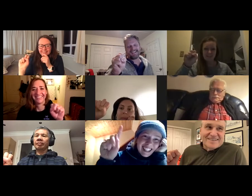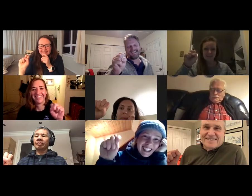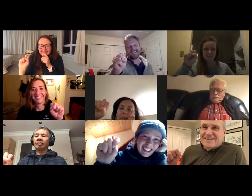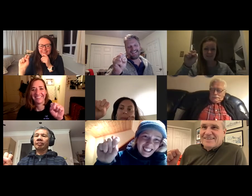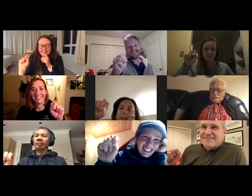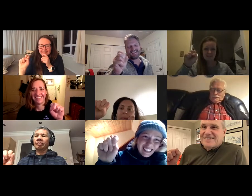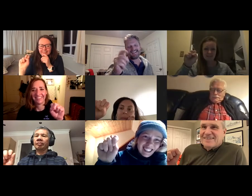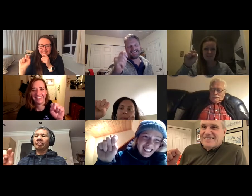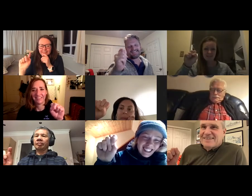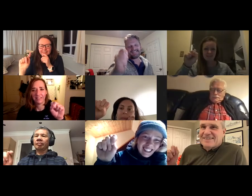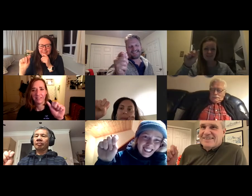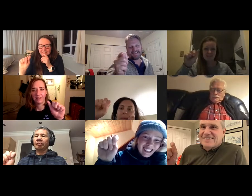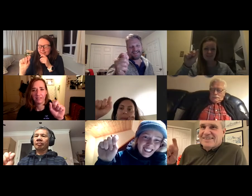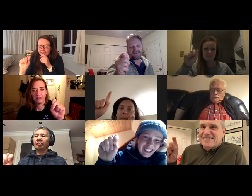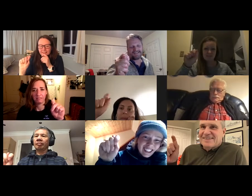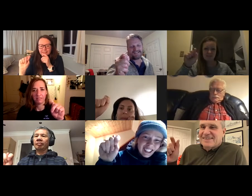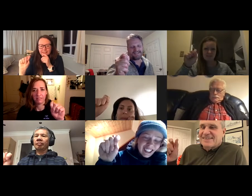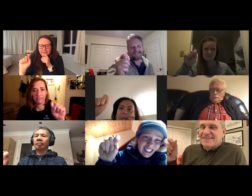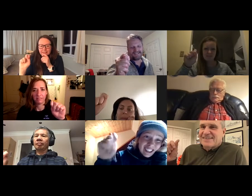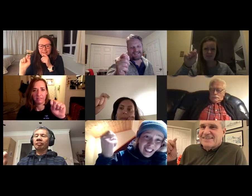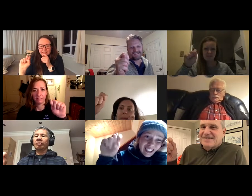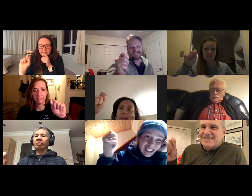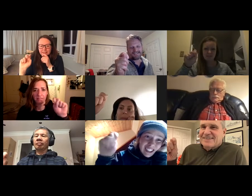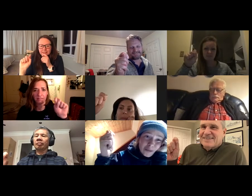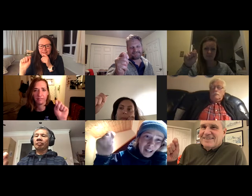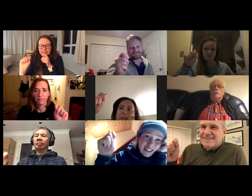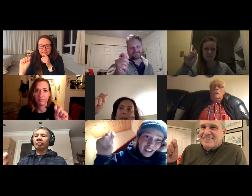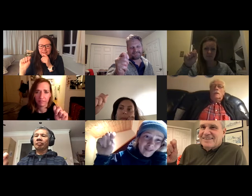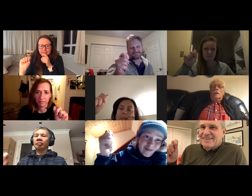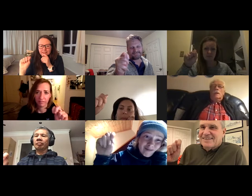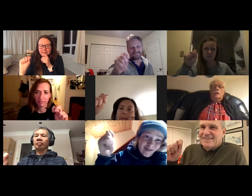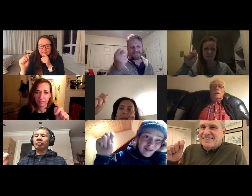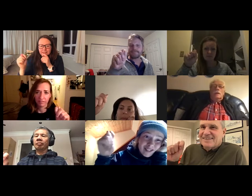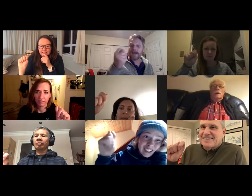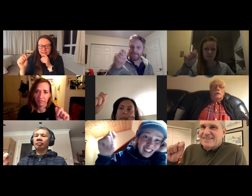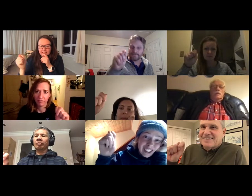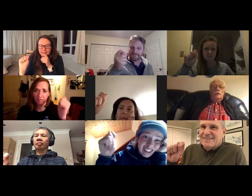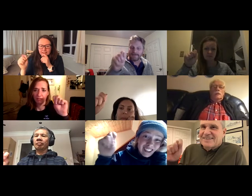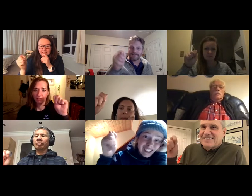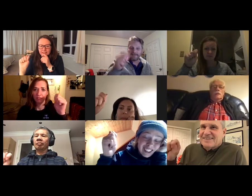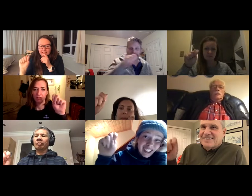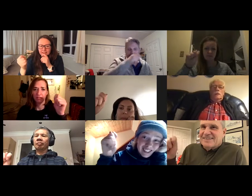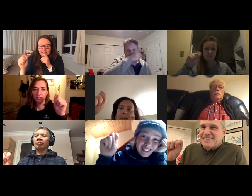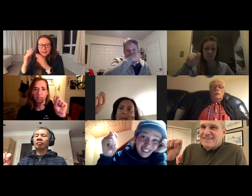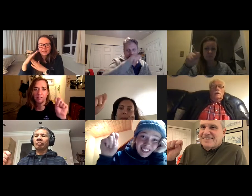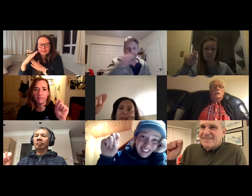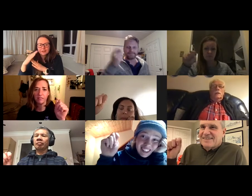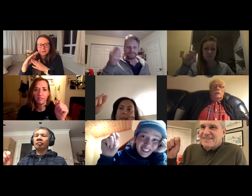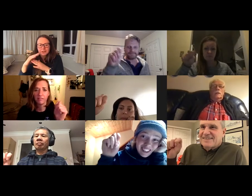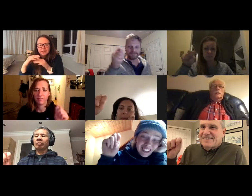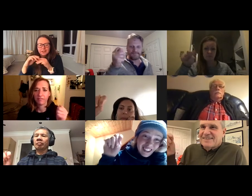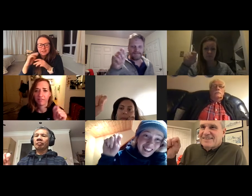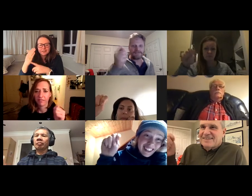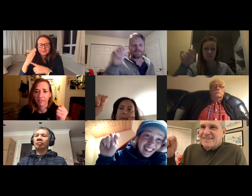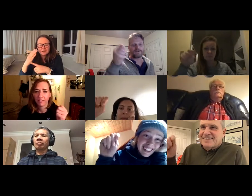S and then T. T. And this is good because this is also bathroom. That's bathroom. Oh, I didn't know Yeah. that. So that's Okay. a good